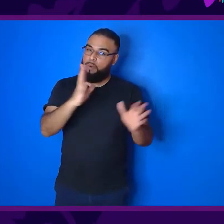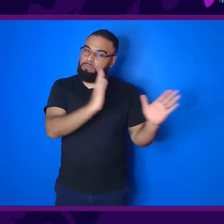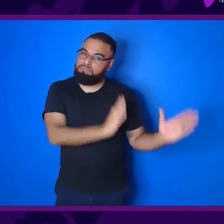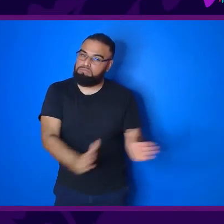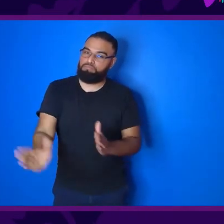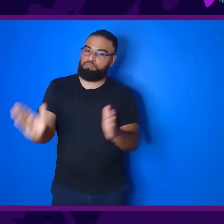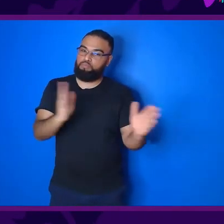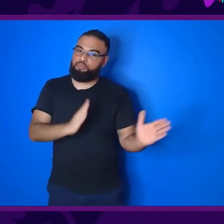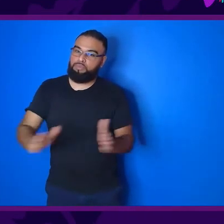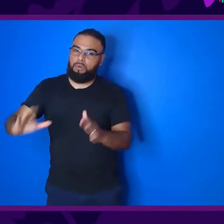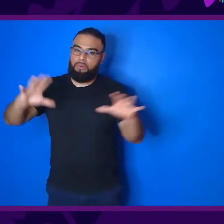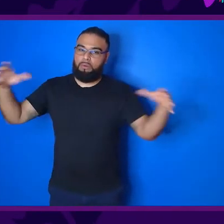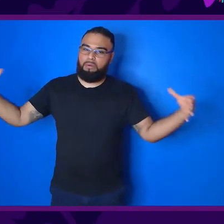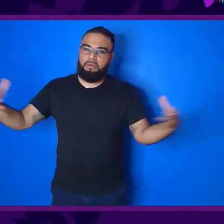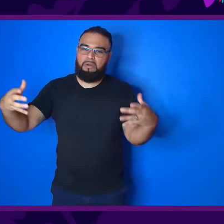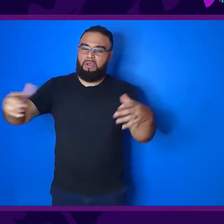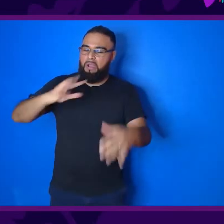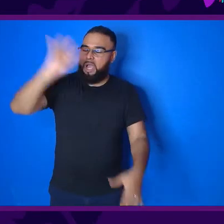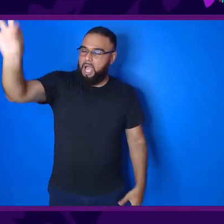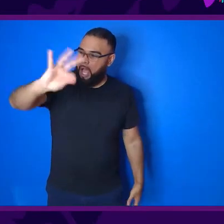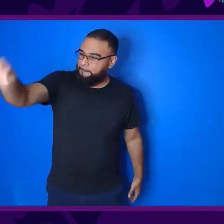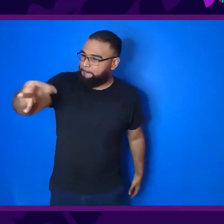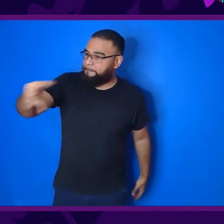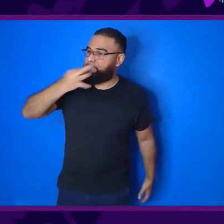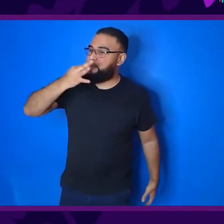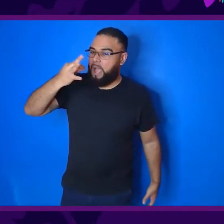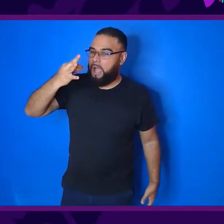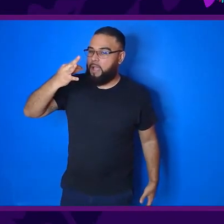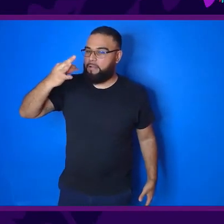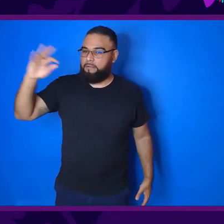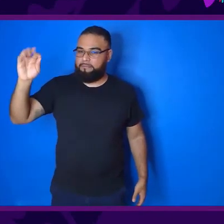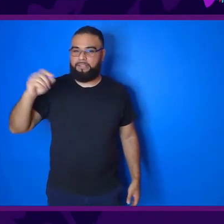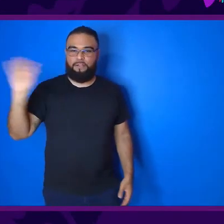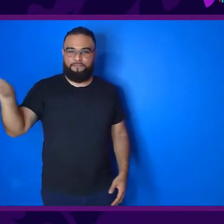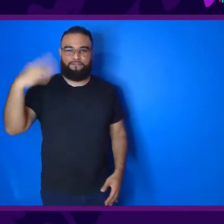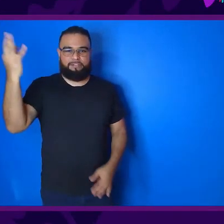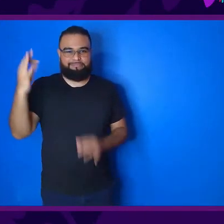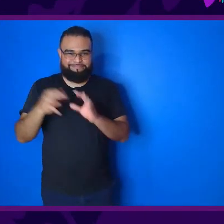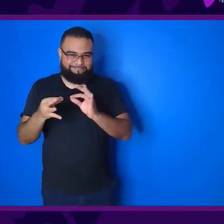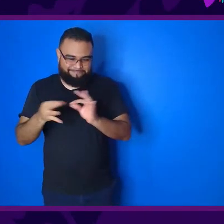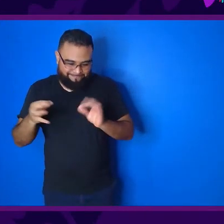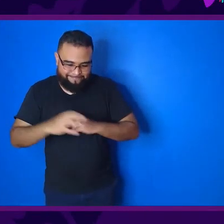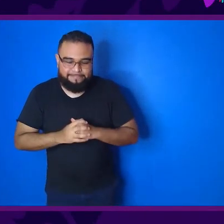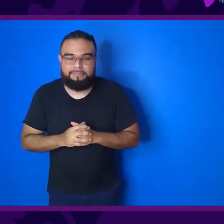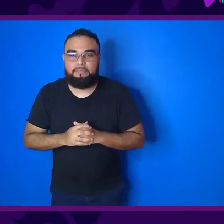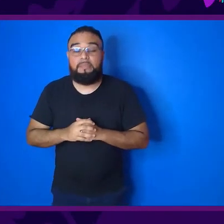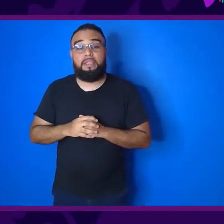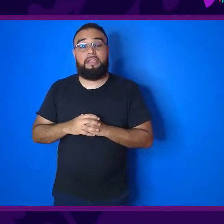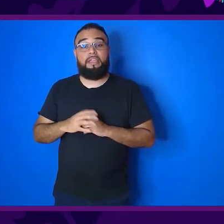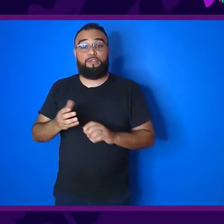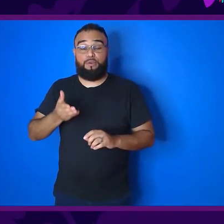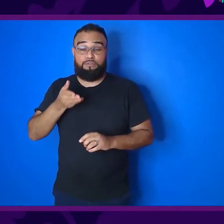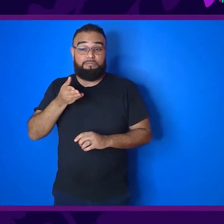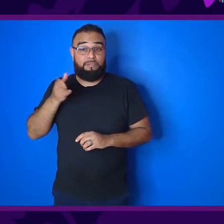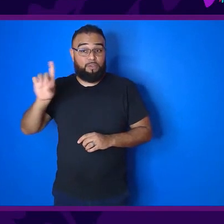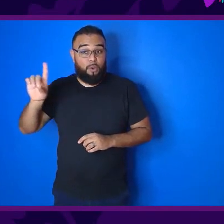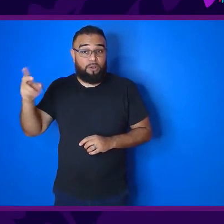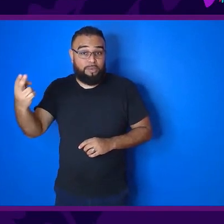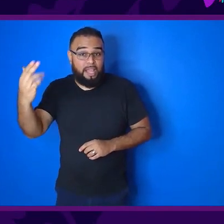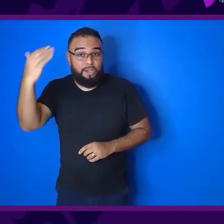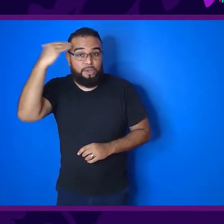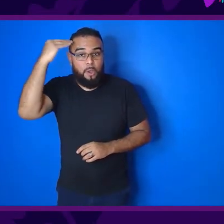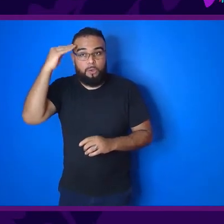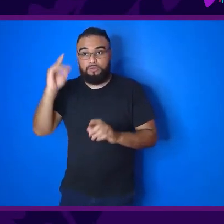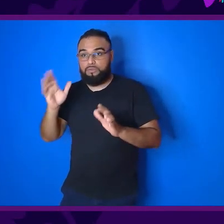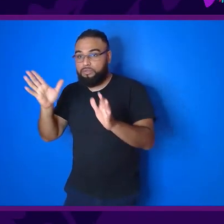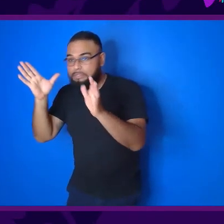excellence. And she knows to go to the people and listening to the people. And then she